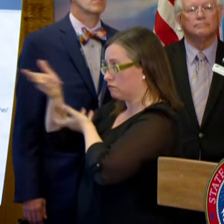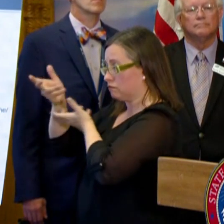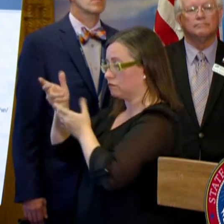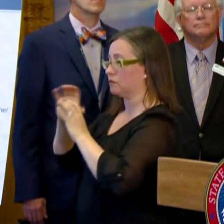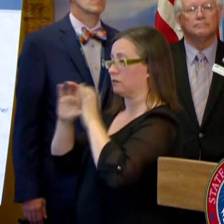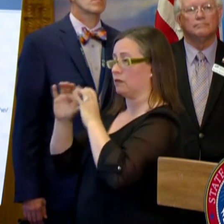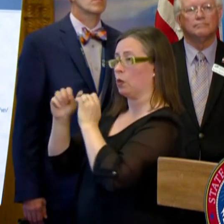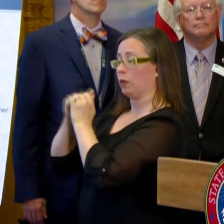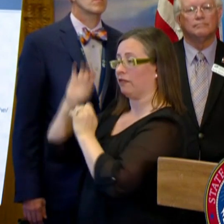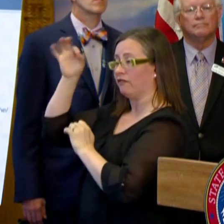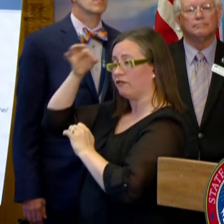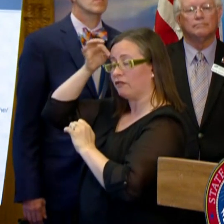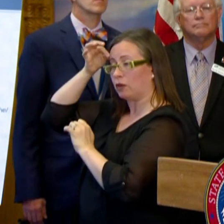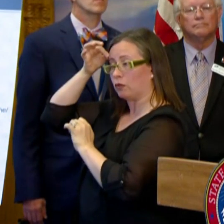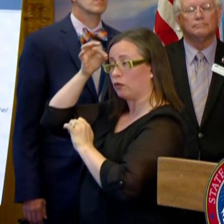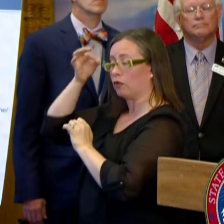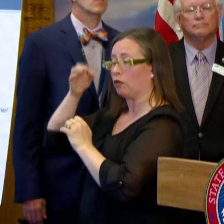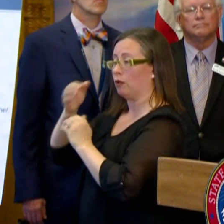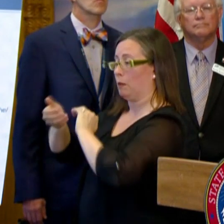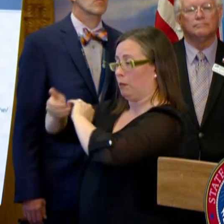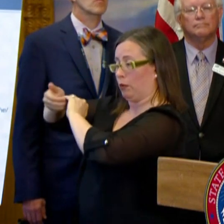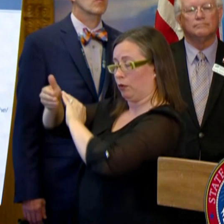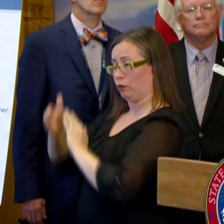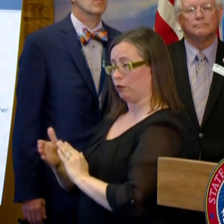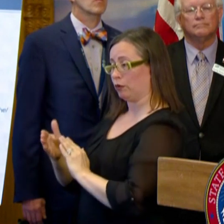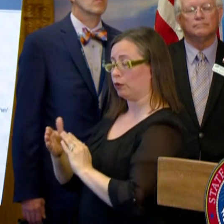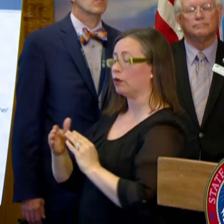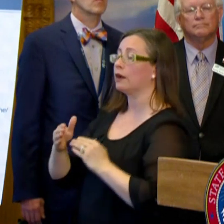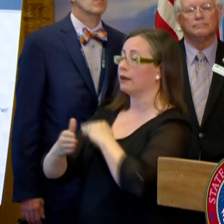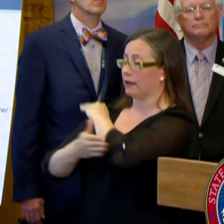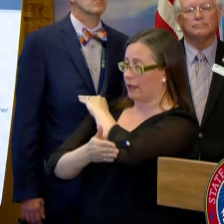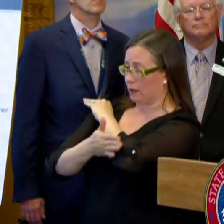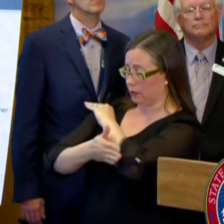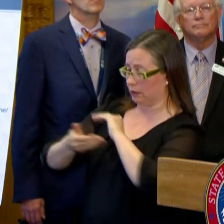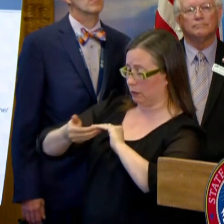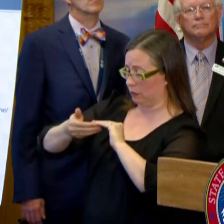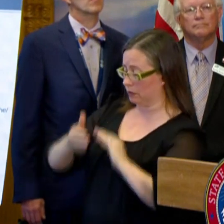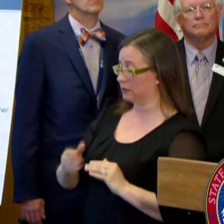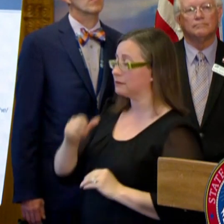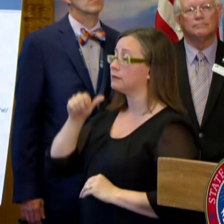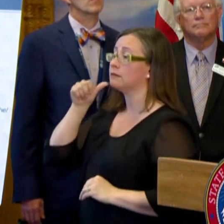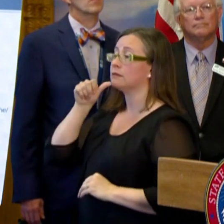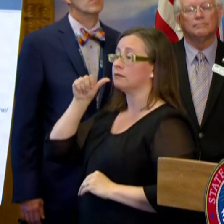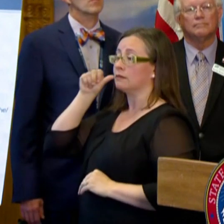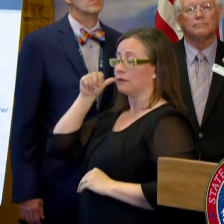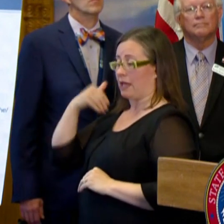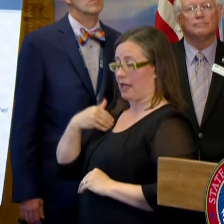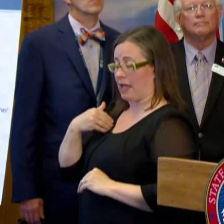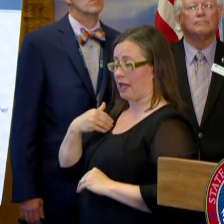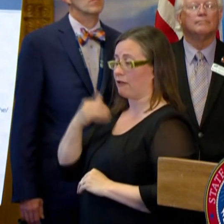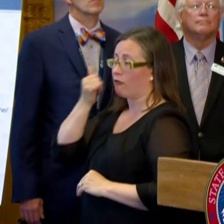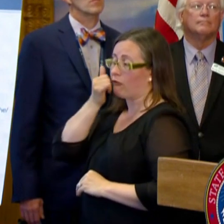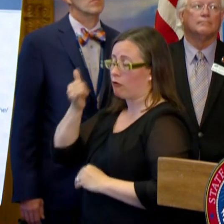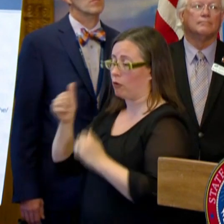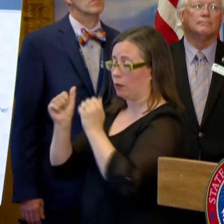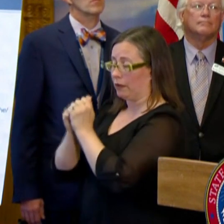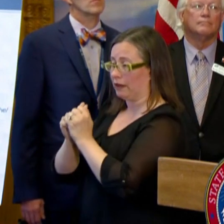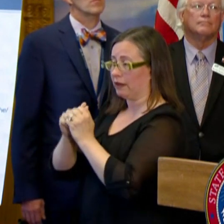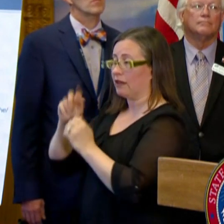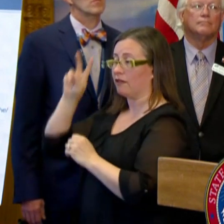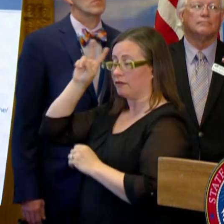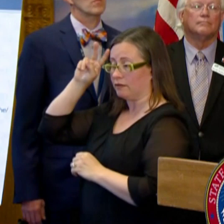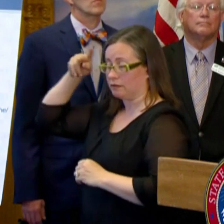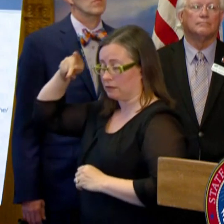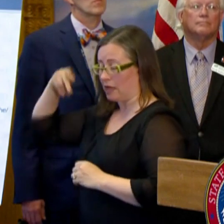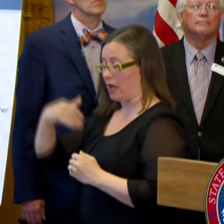as our local departments of public health at the county level. Yesterday, we had a call with the Vice President. I made 2 specific